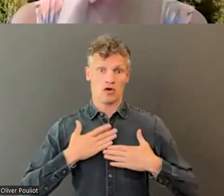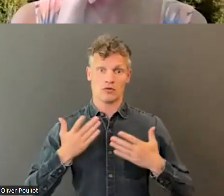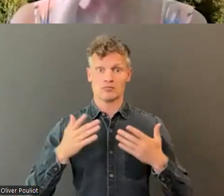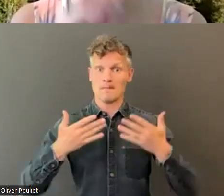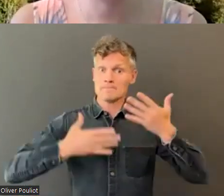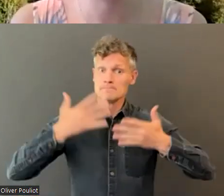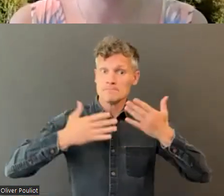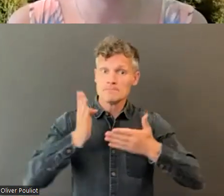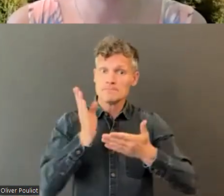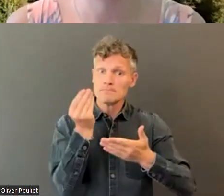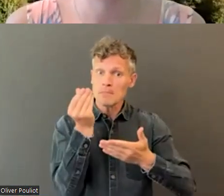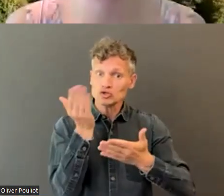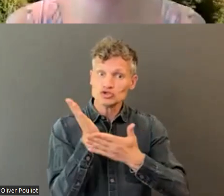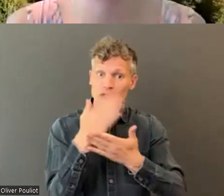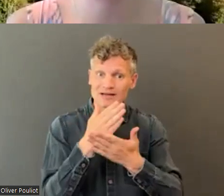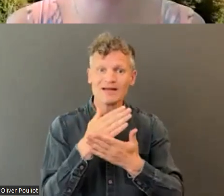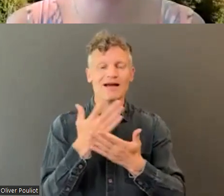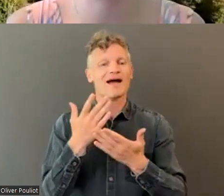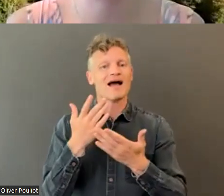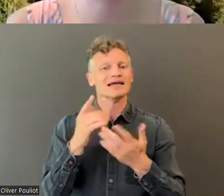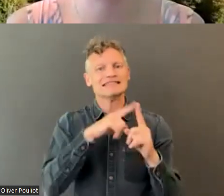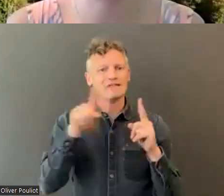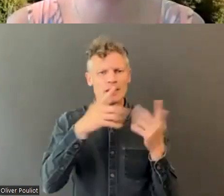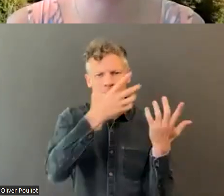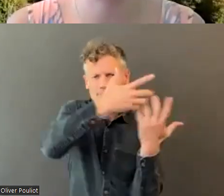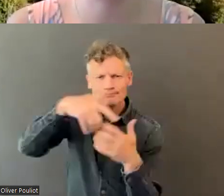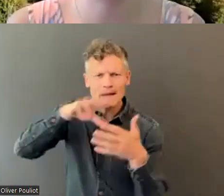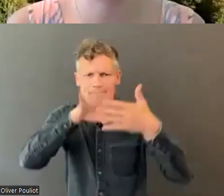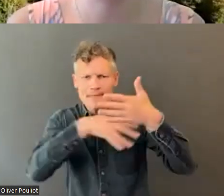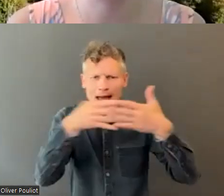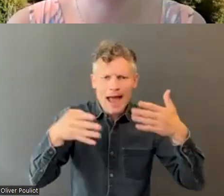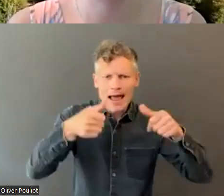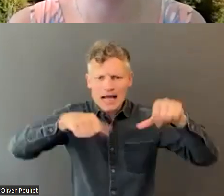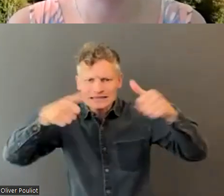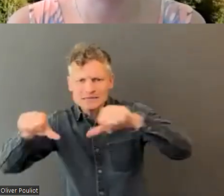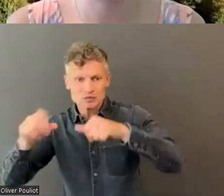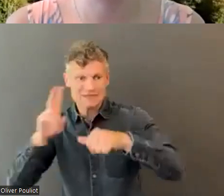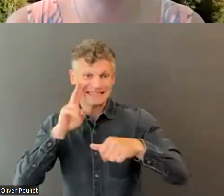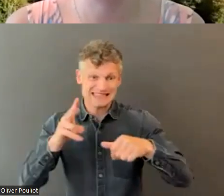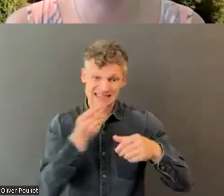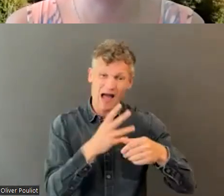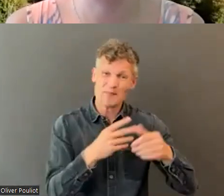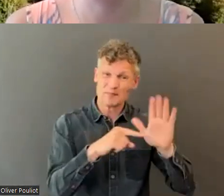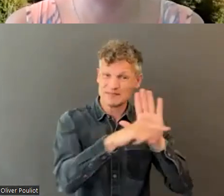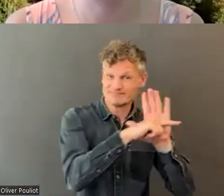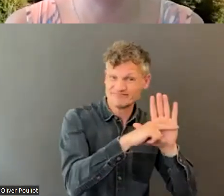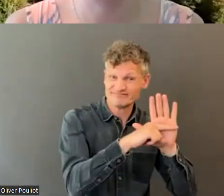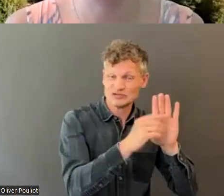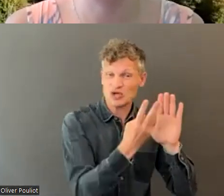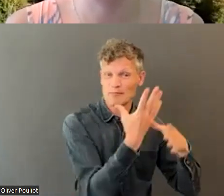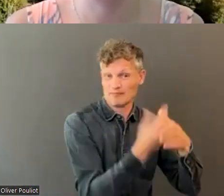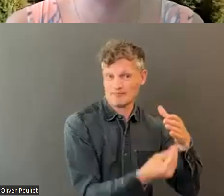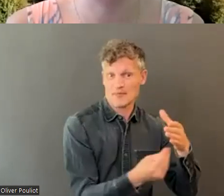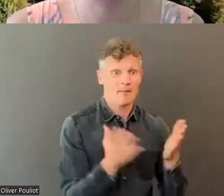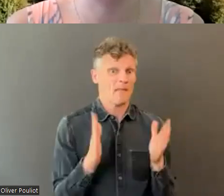assessment at the plant, we've done an assessment at the office, and you see this variety of gaps. And if you don't budget for it, it's not going to happen. If you